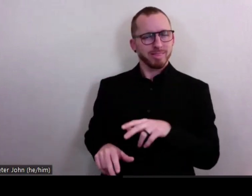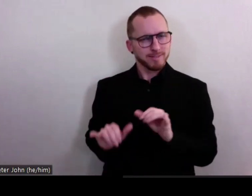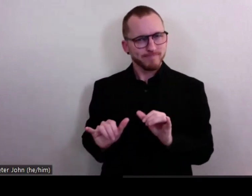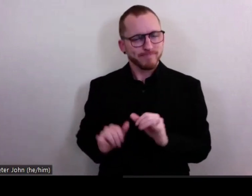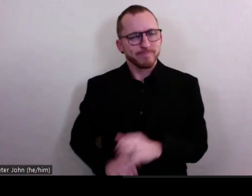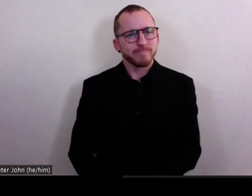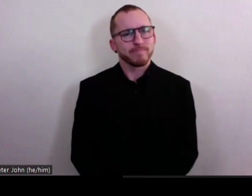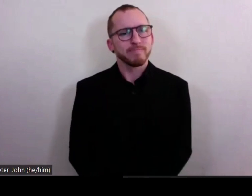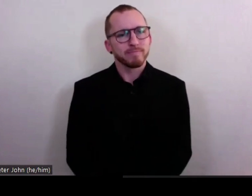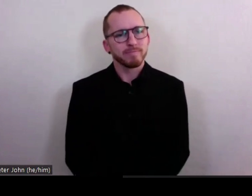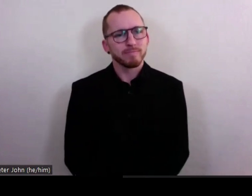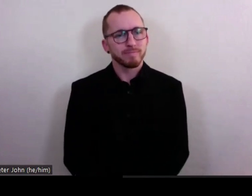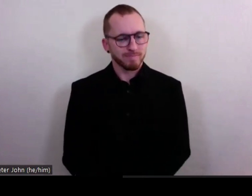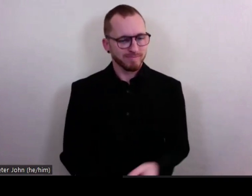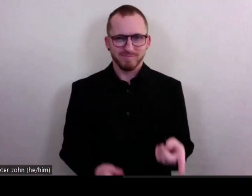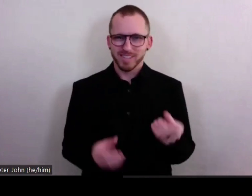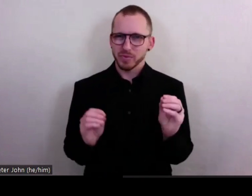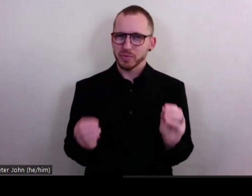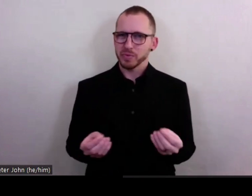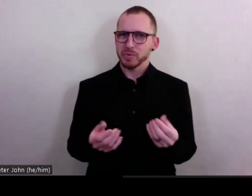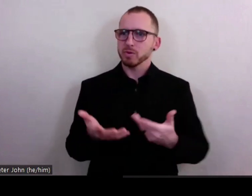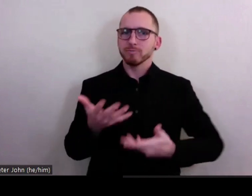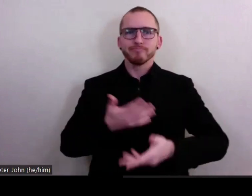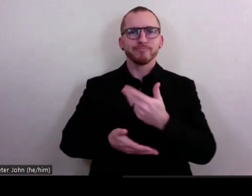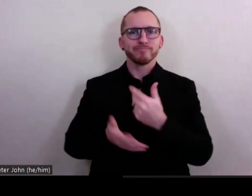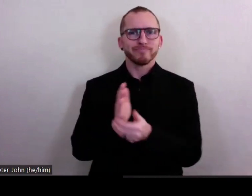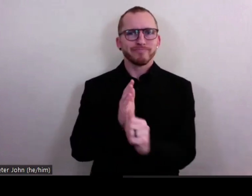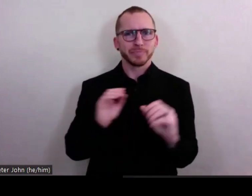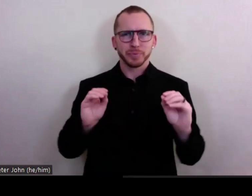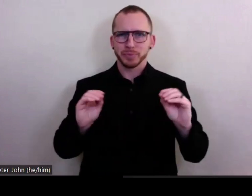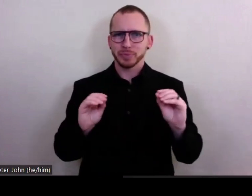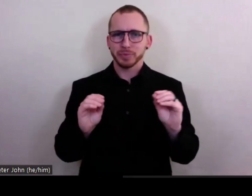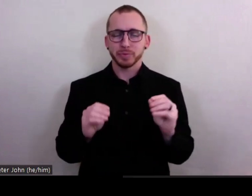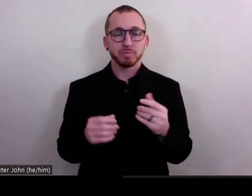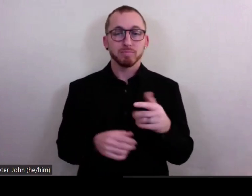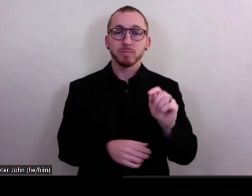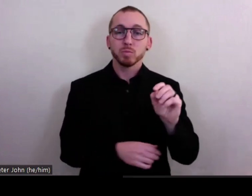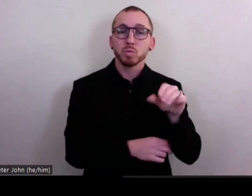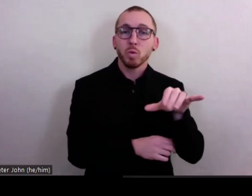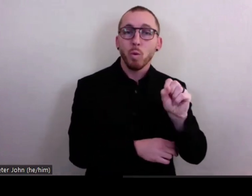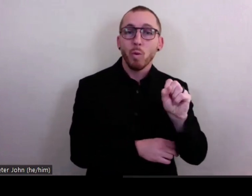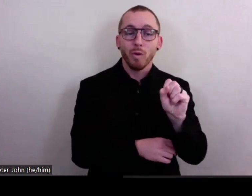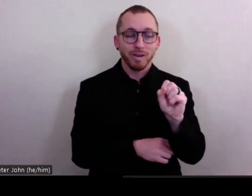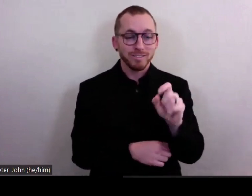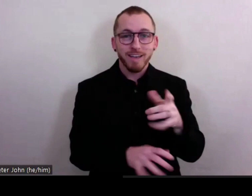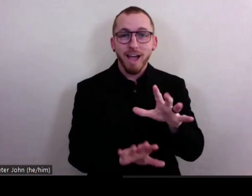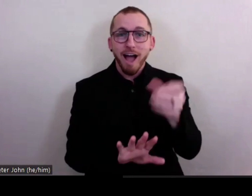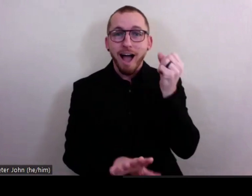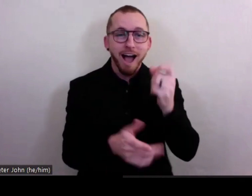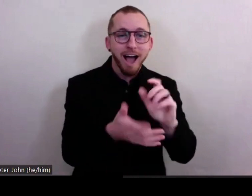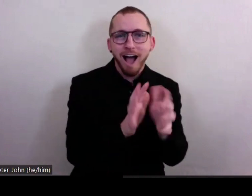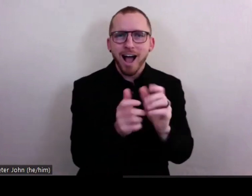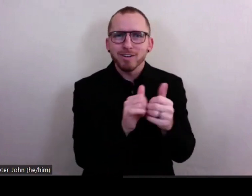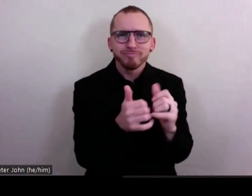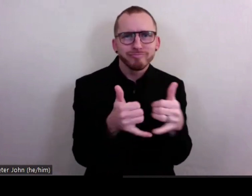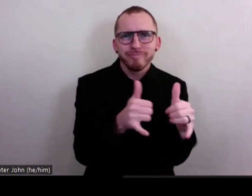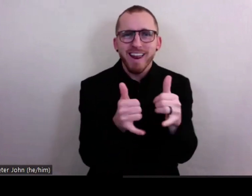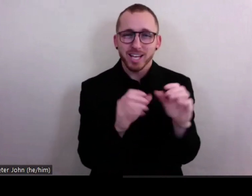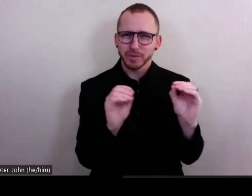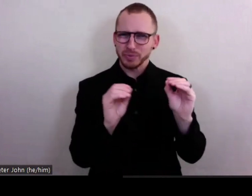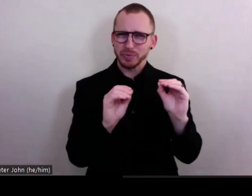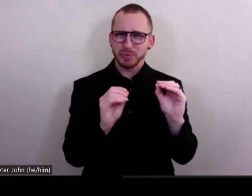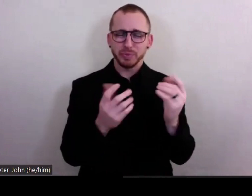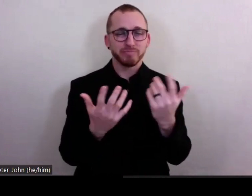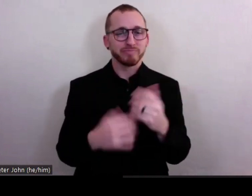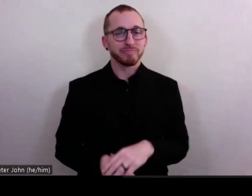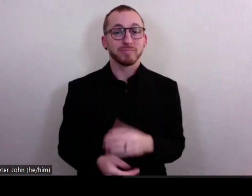come in and they don't have any association with toys. And parents will say, oh, it's because, they just love their tablet, they